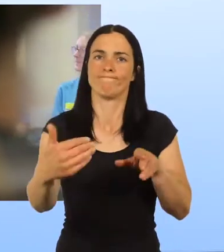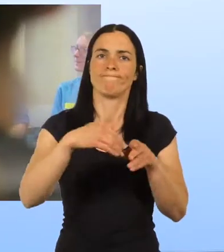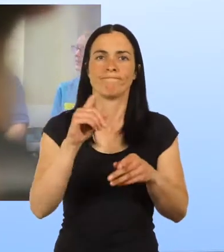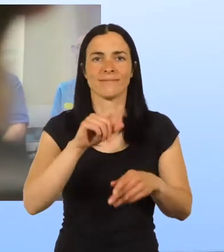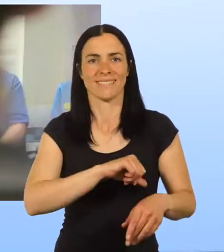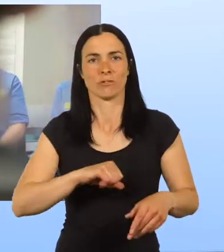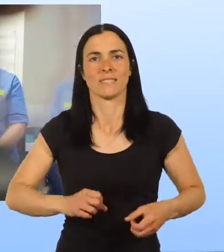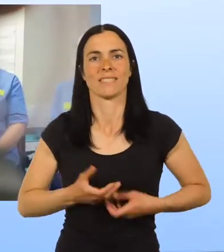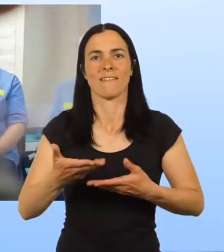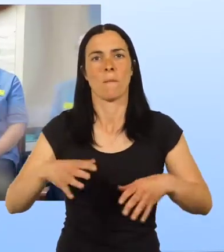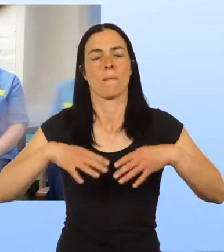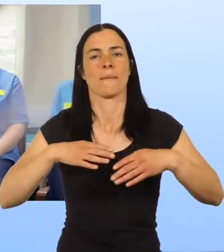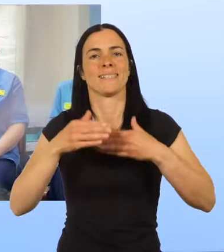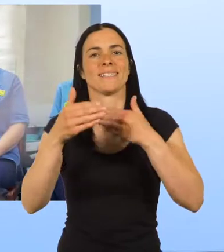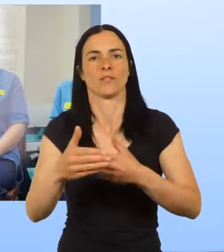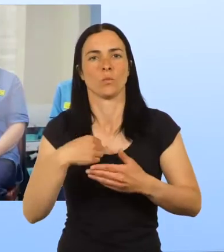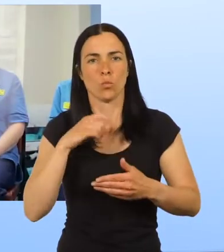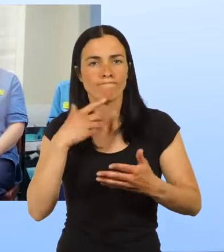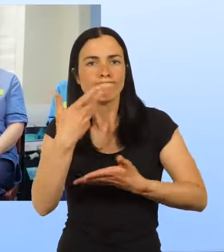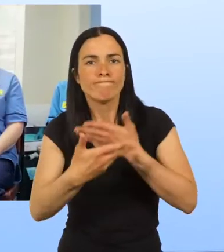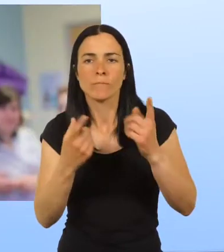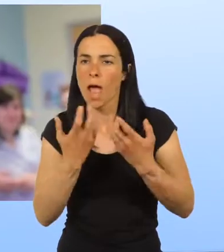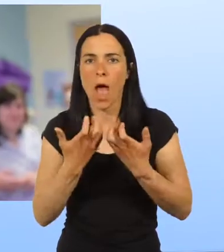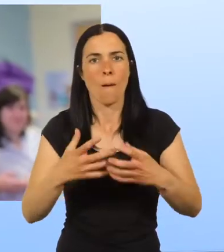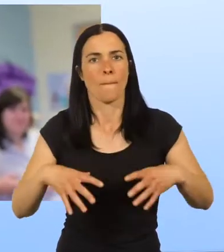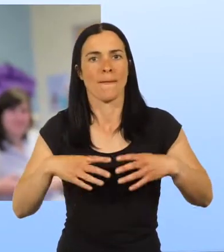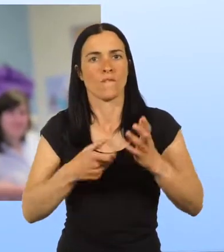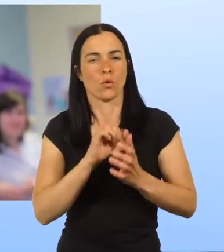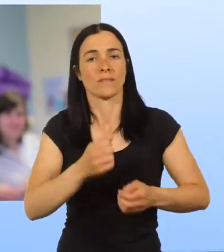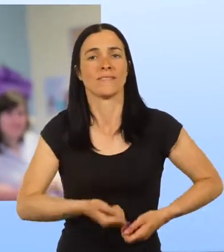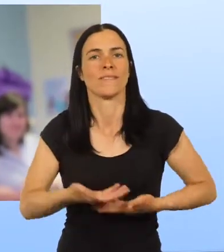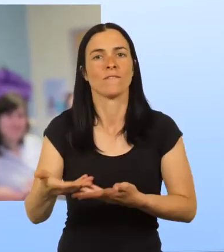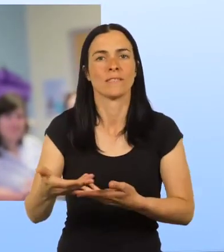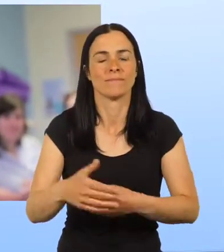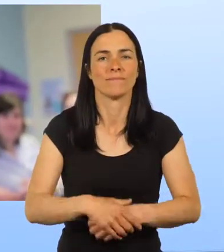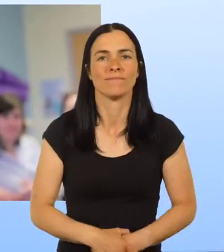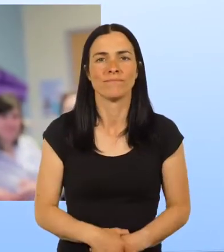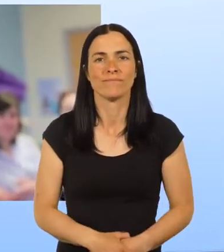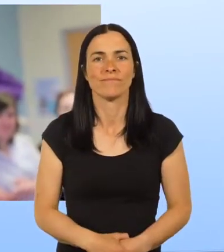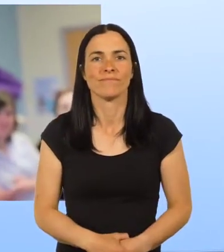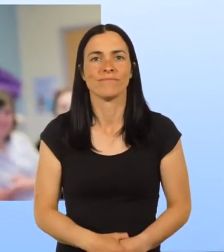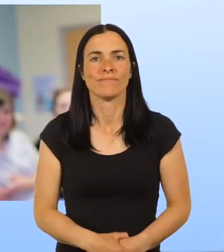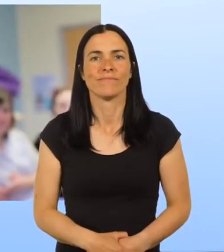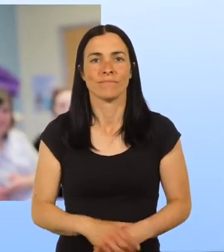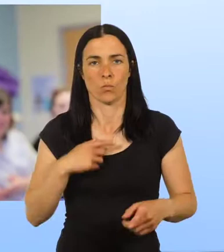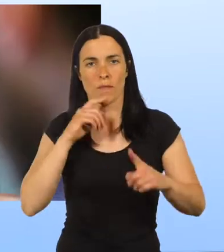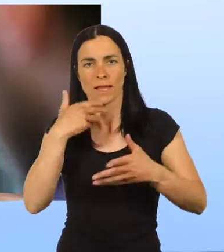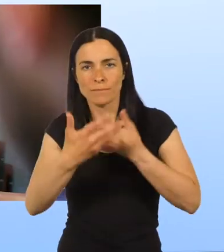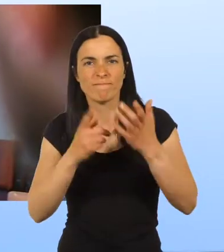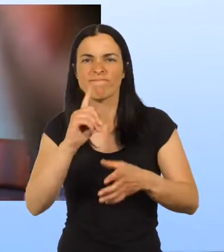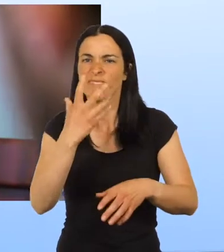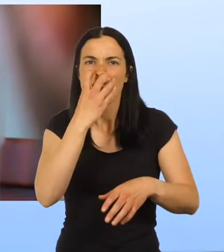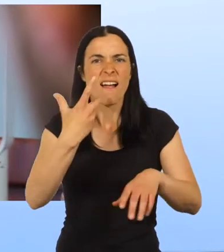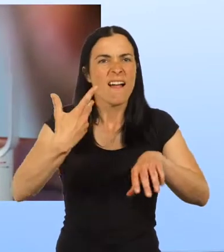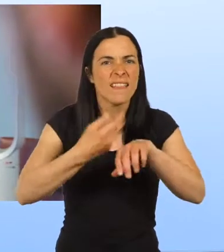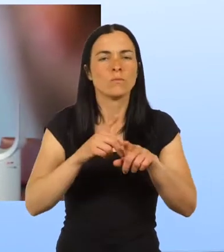We'll ask you to join a caesarean delivery preparation session where we'll tell you about how to prepare for your delivery. We'll